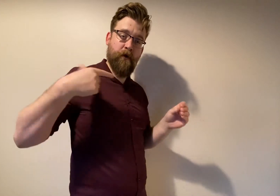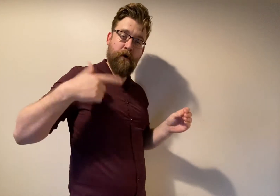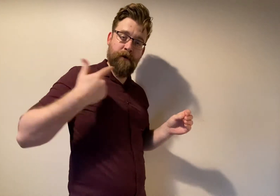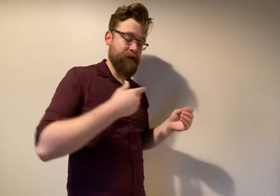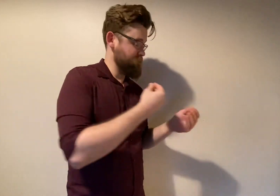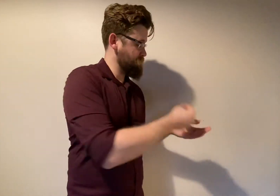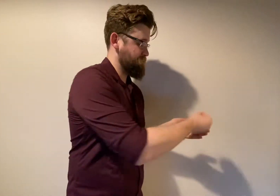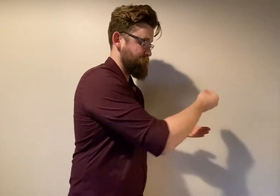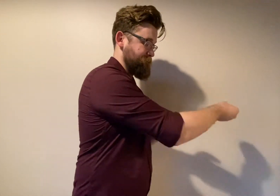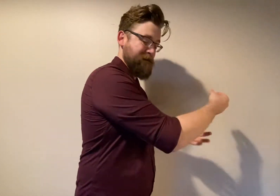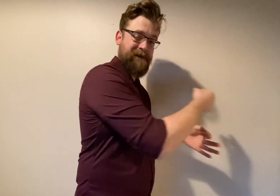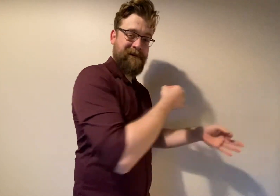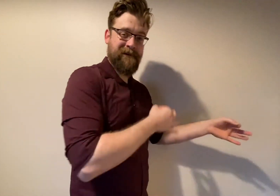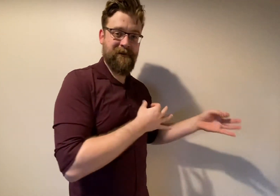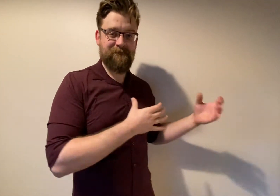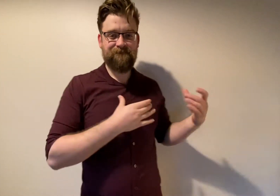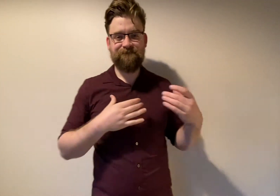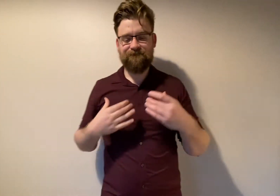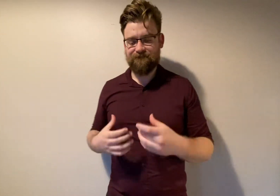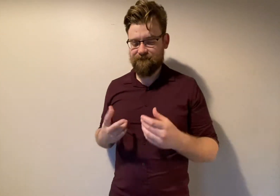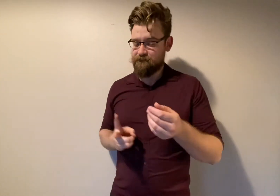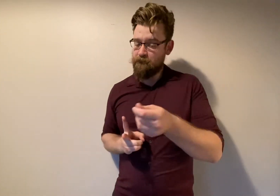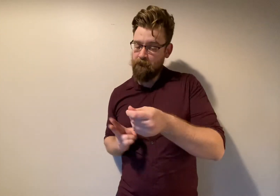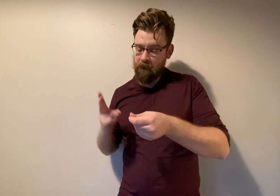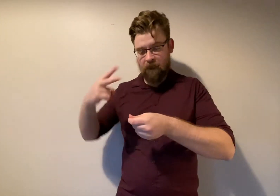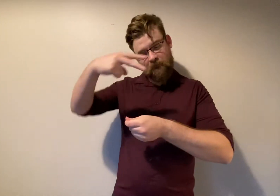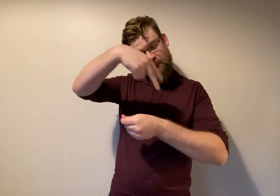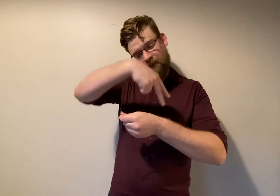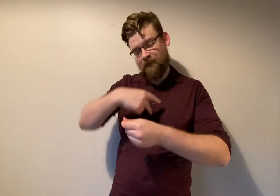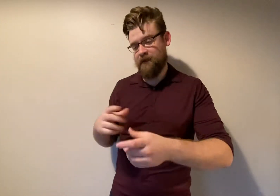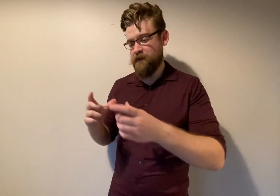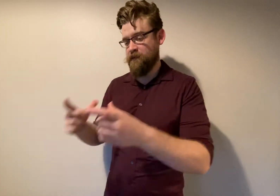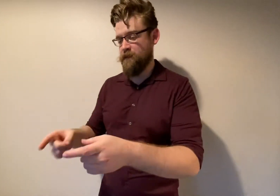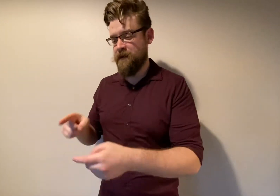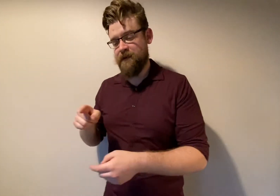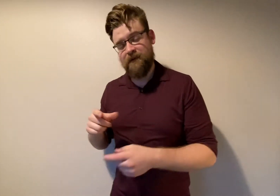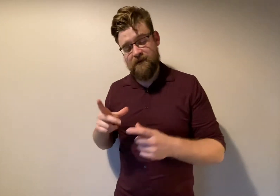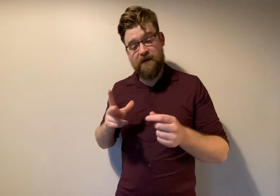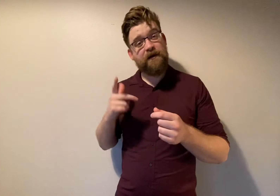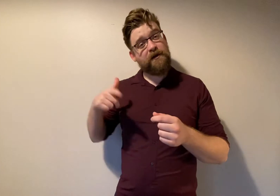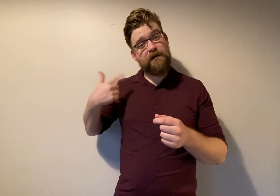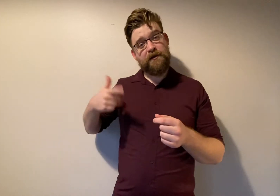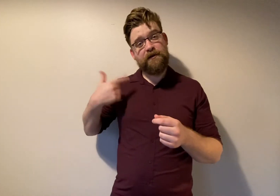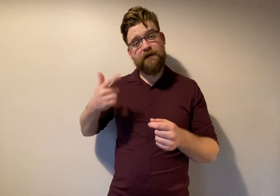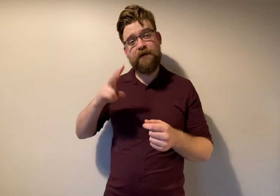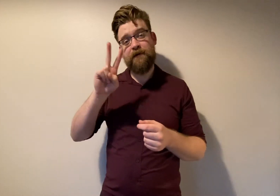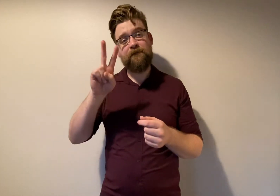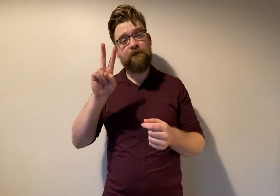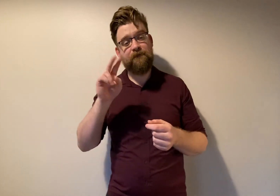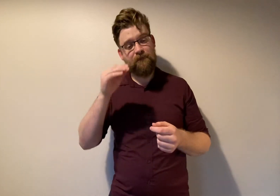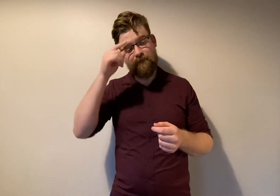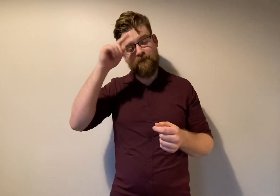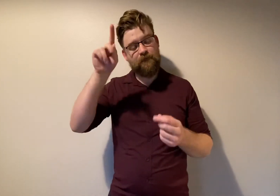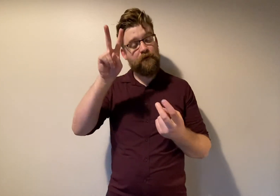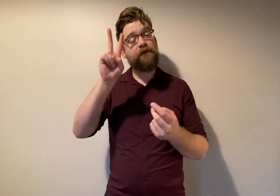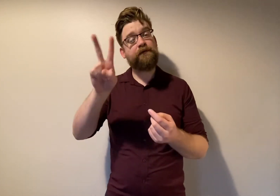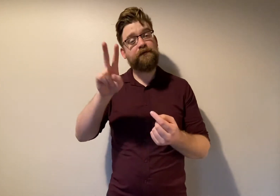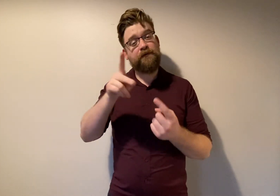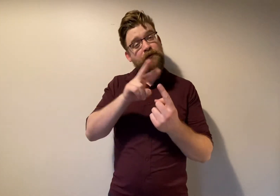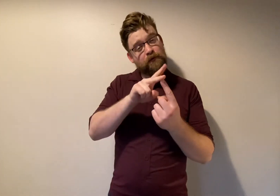the trouble, for when he got up in the morning, the work was done, ready to his hand. Soon in came